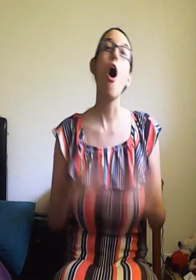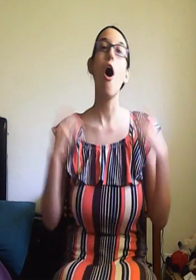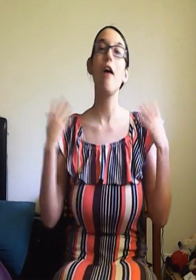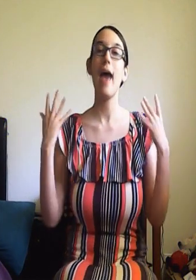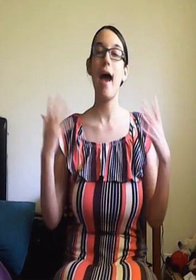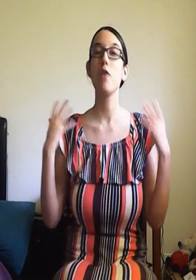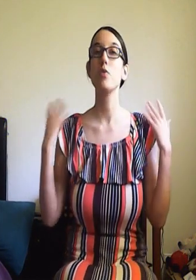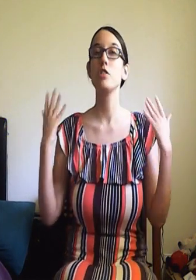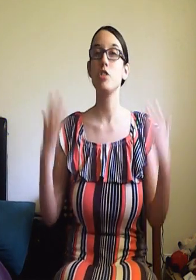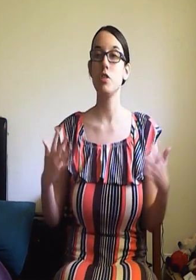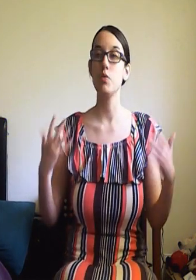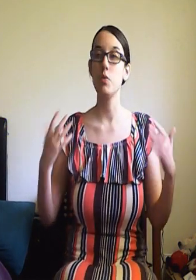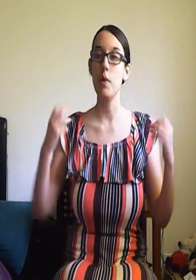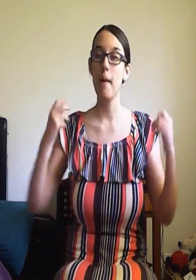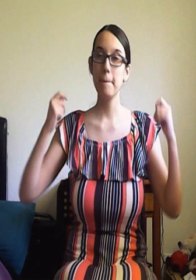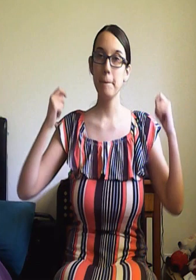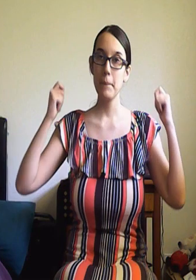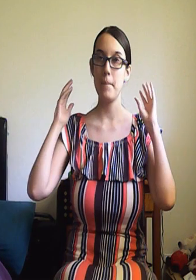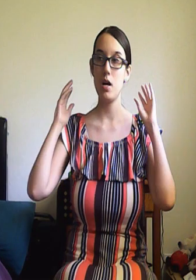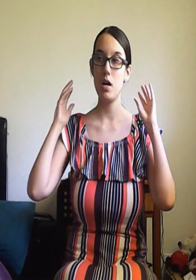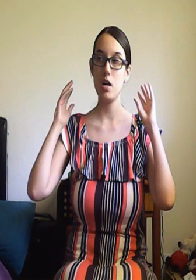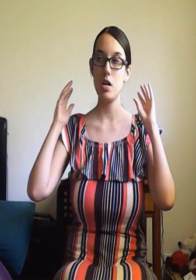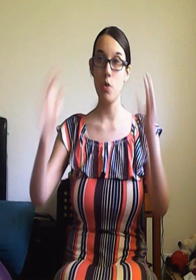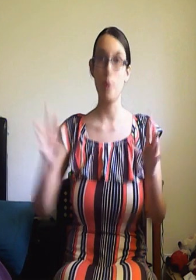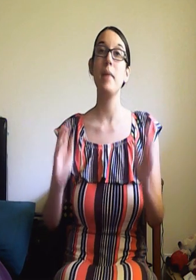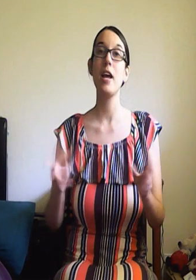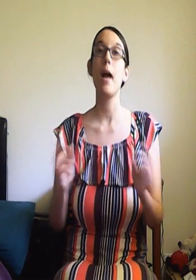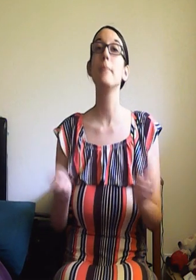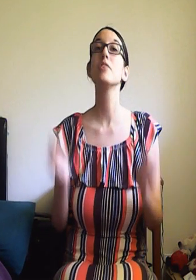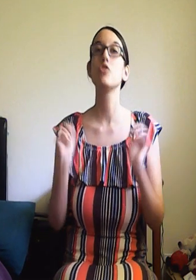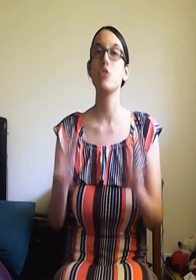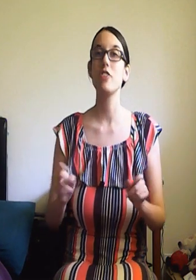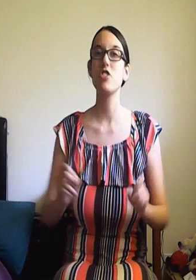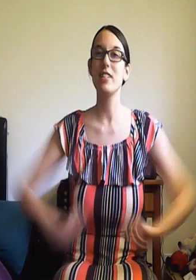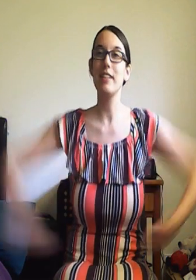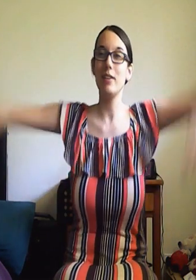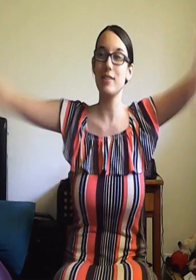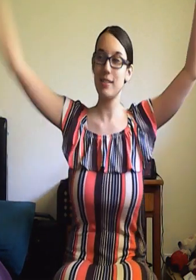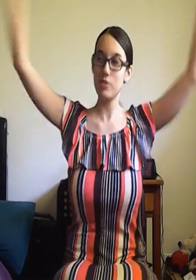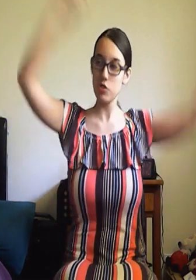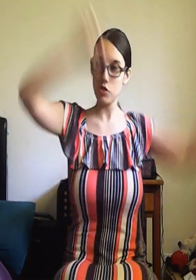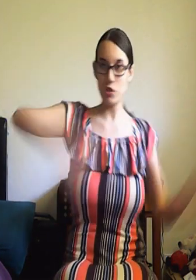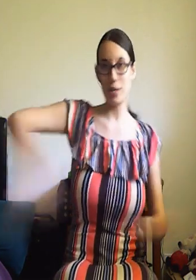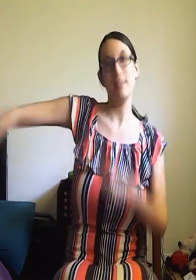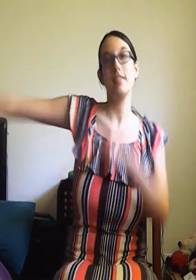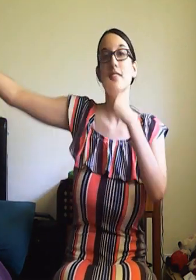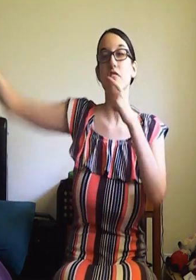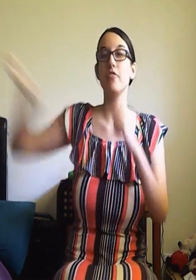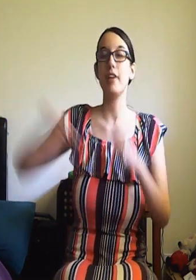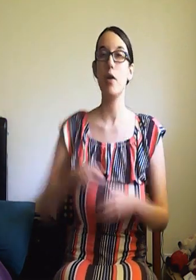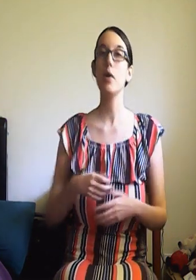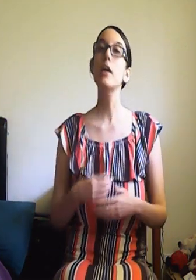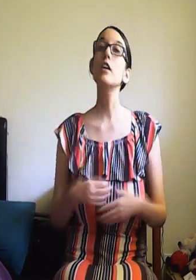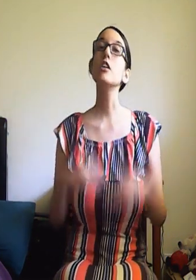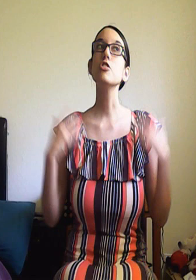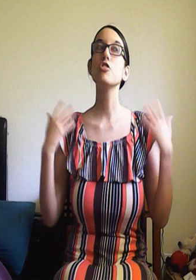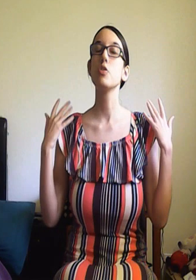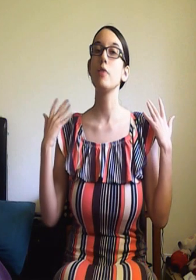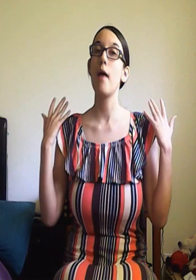on how to your makeup stretch. Now let's get straight into this video. So now in